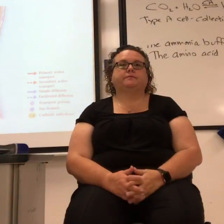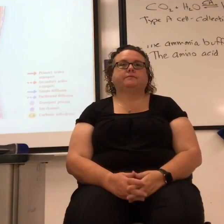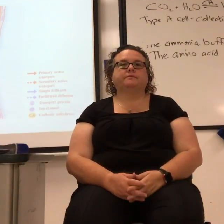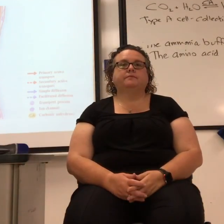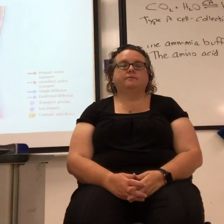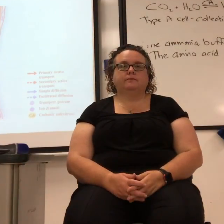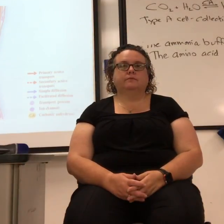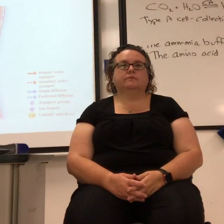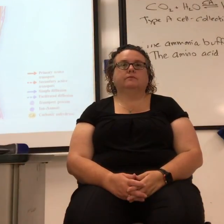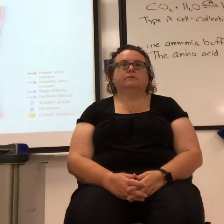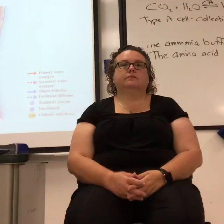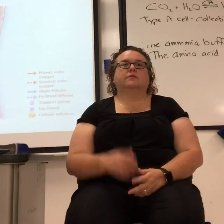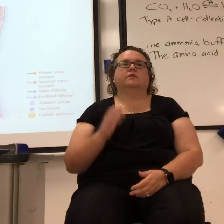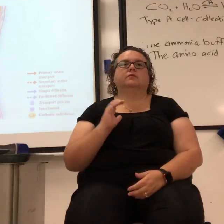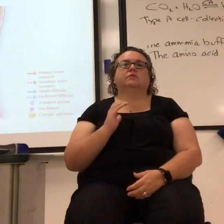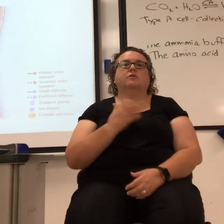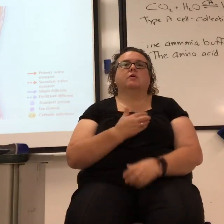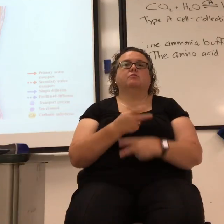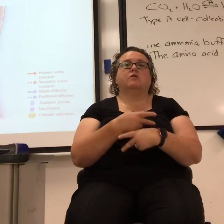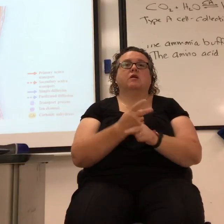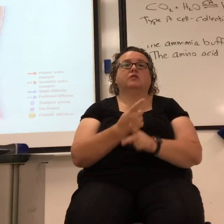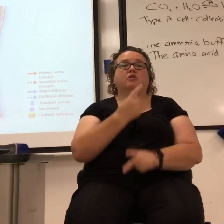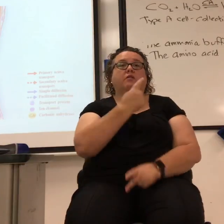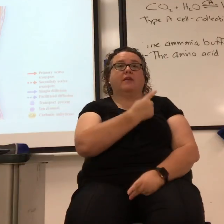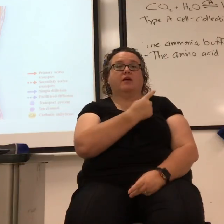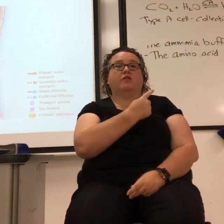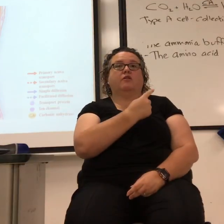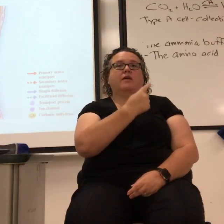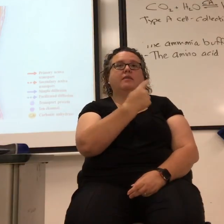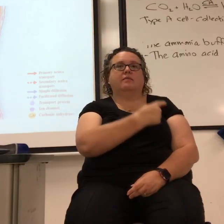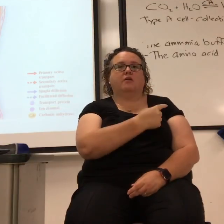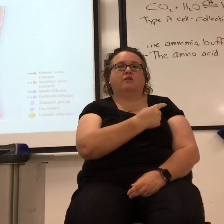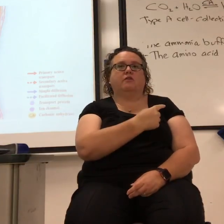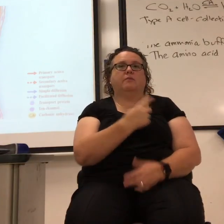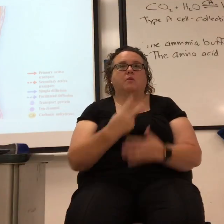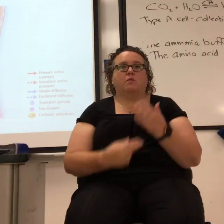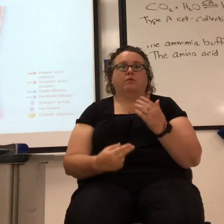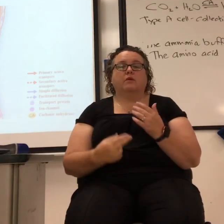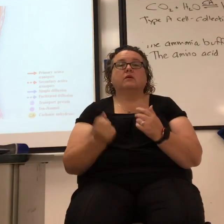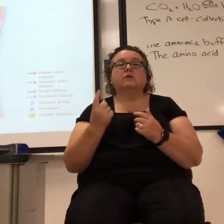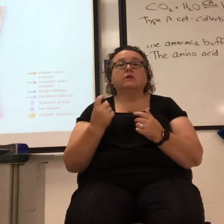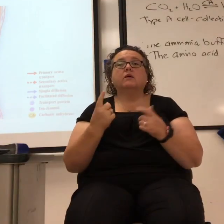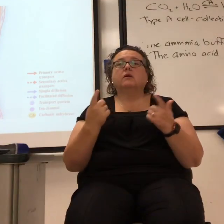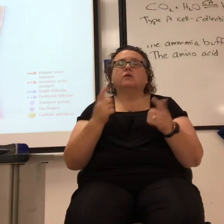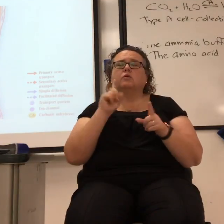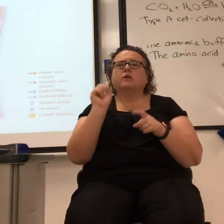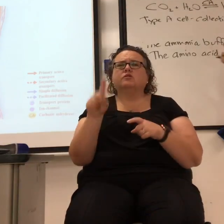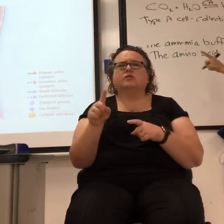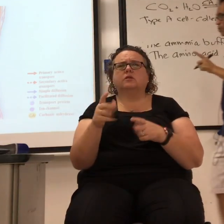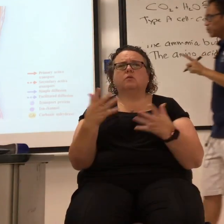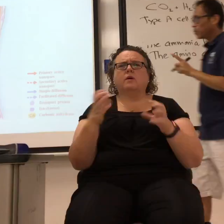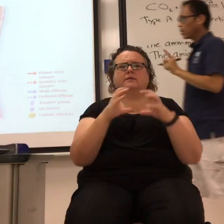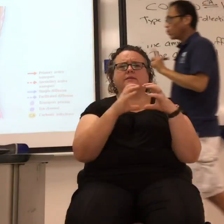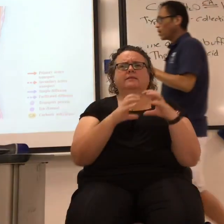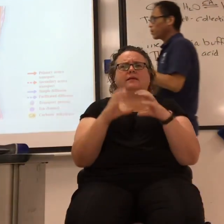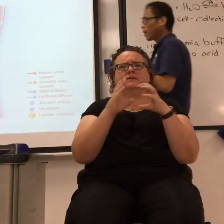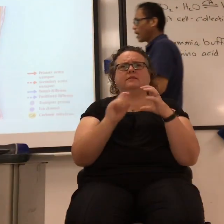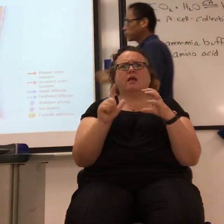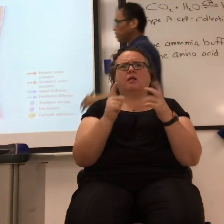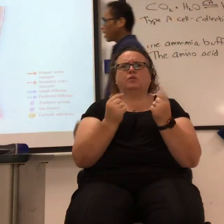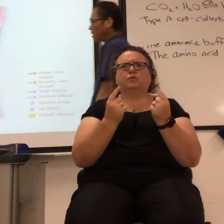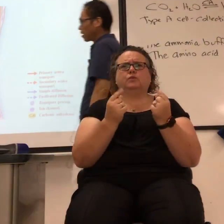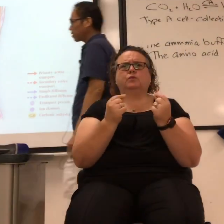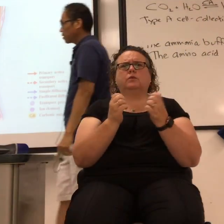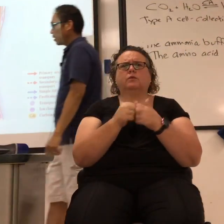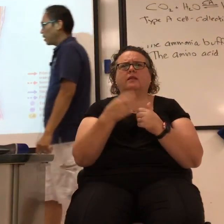Okay, so here are our products right there and right there. And the question is, what does the cell do with